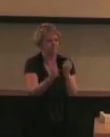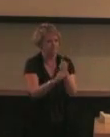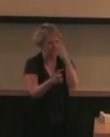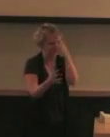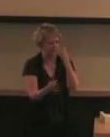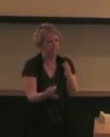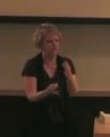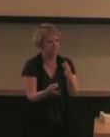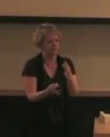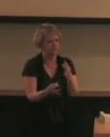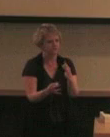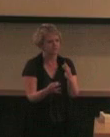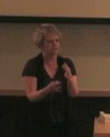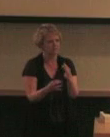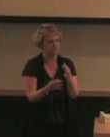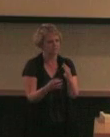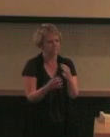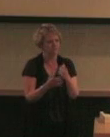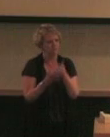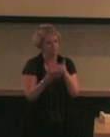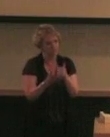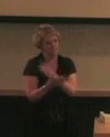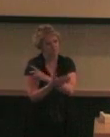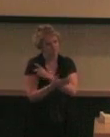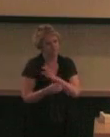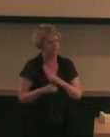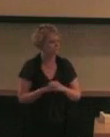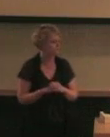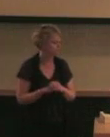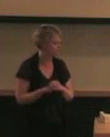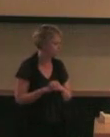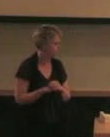decisions based upon what we need to do for our patients.